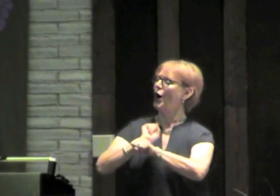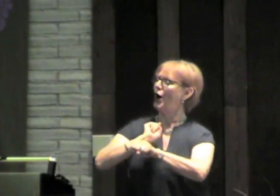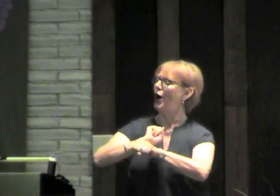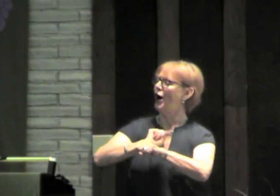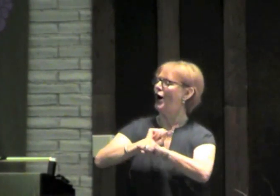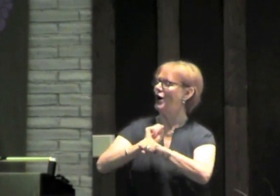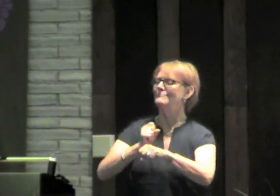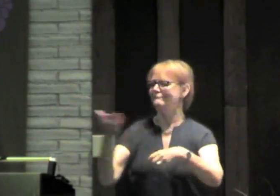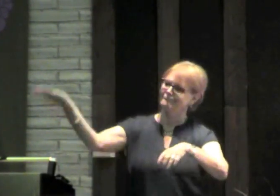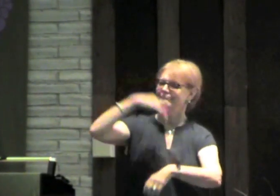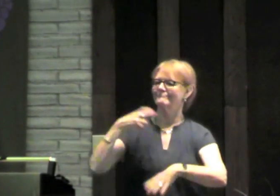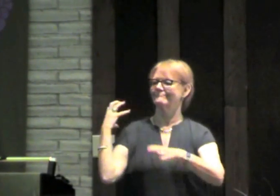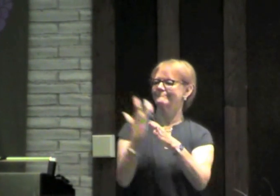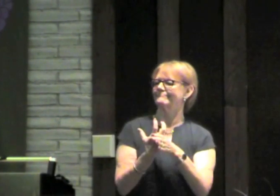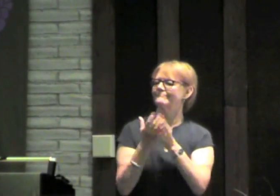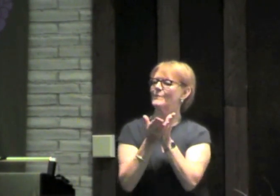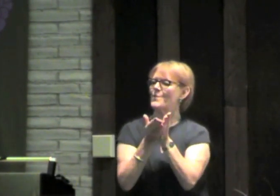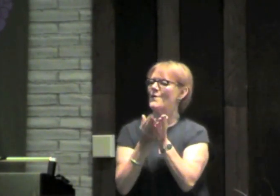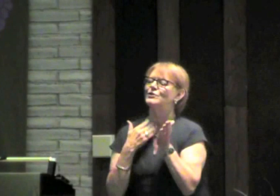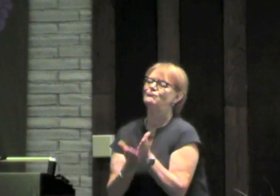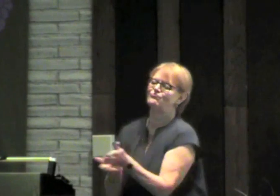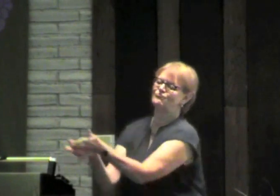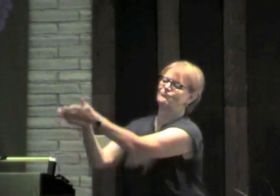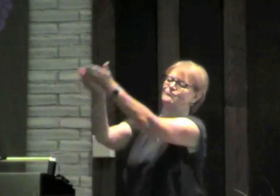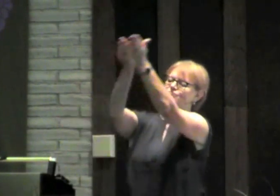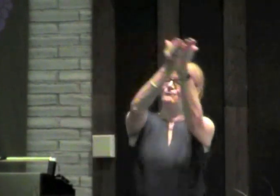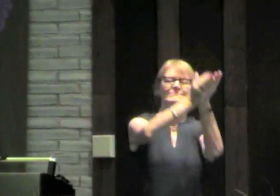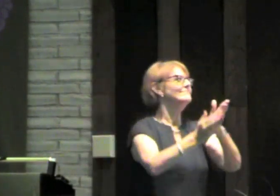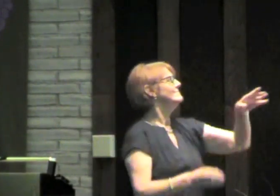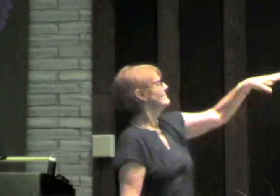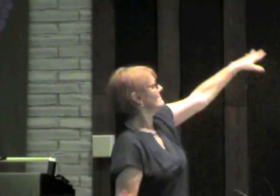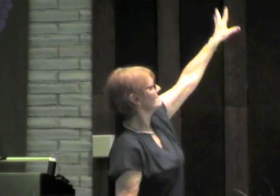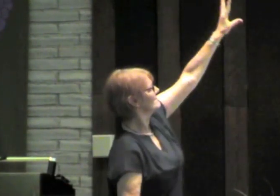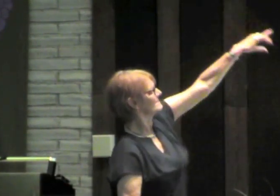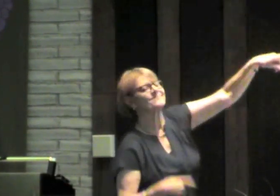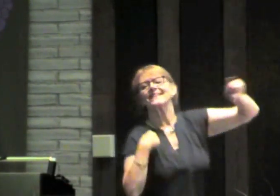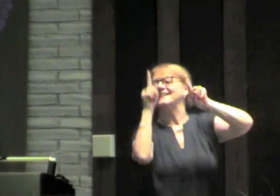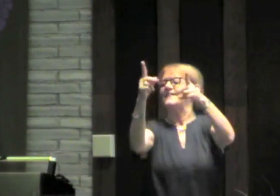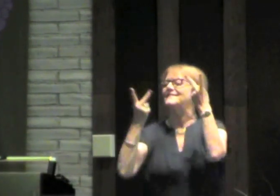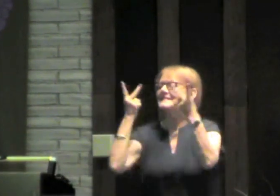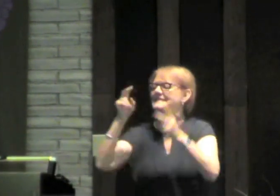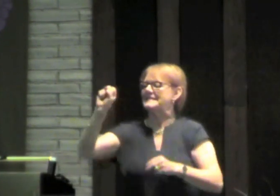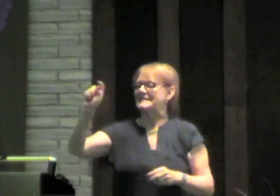And the Arab people then take over the tours, and they keep working. So we were able to take a tour with an Arab